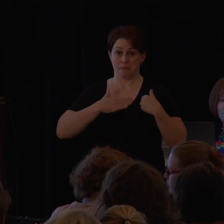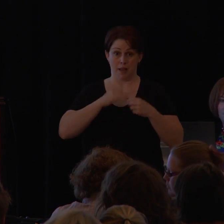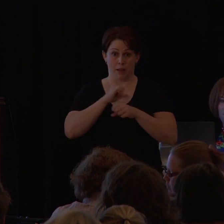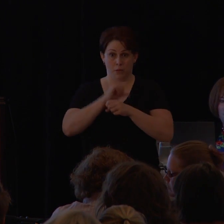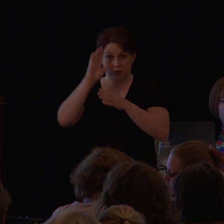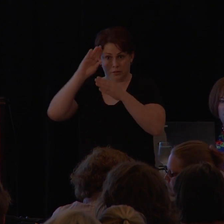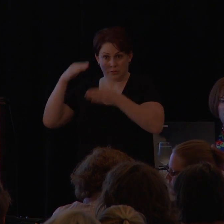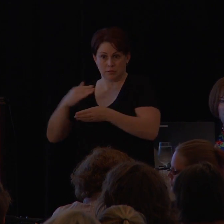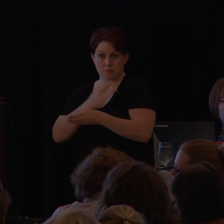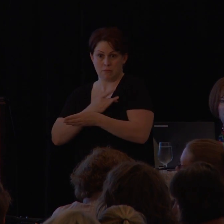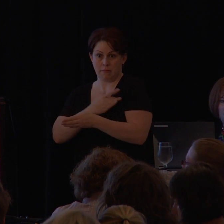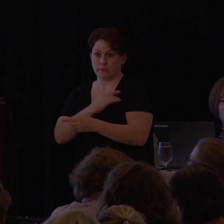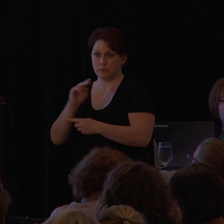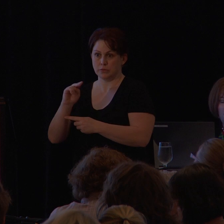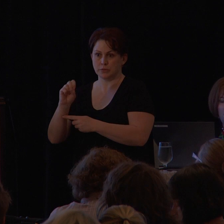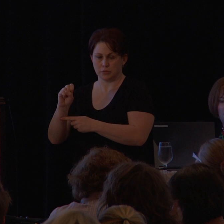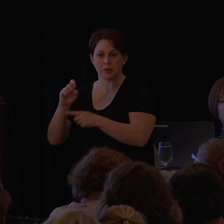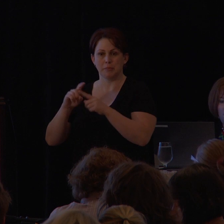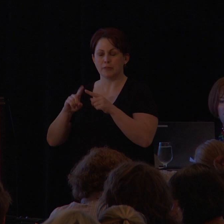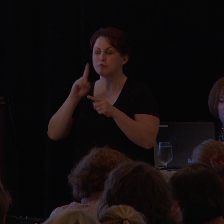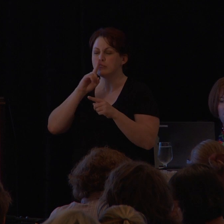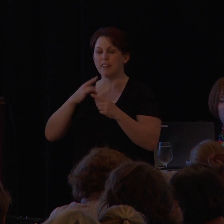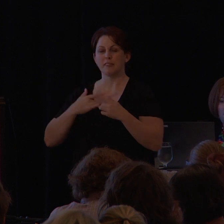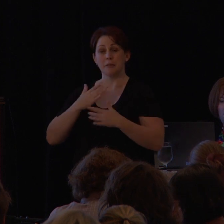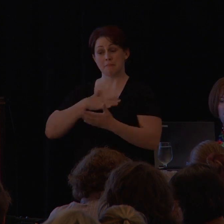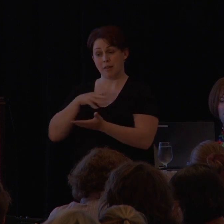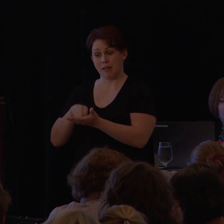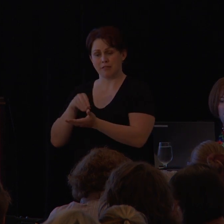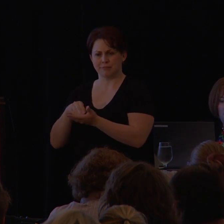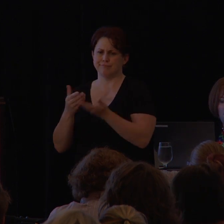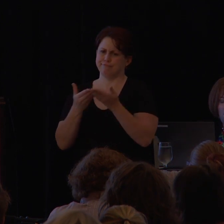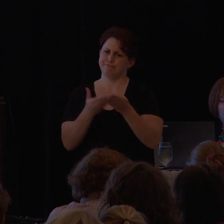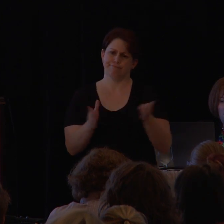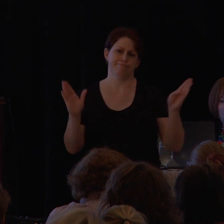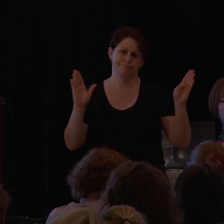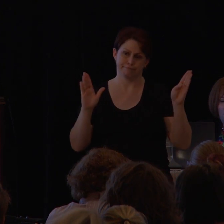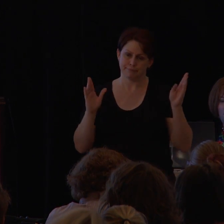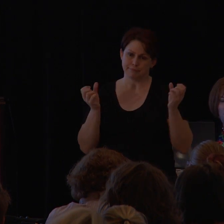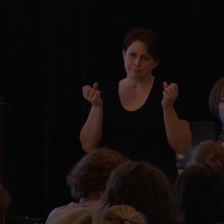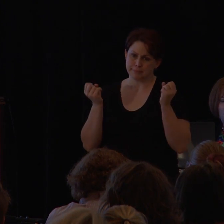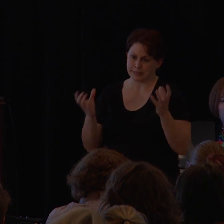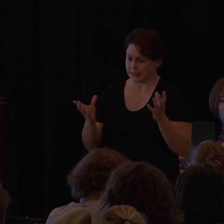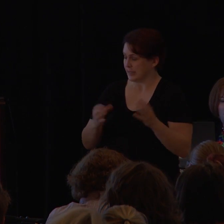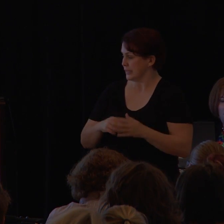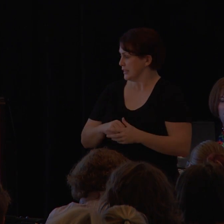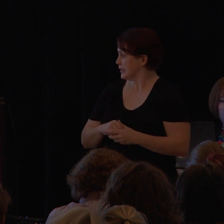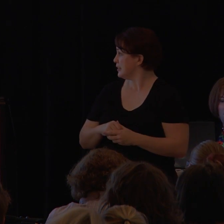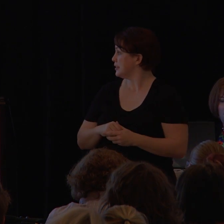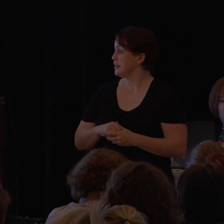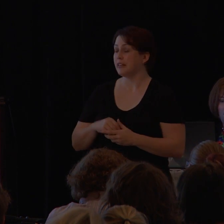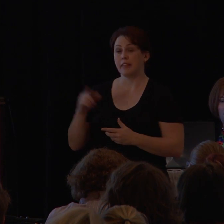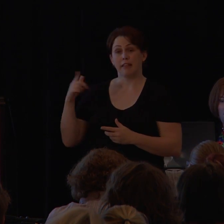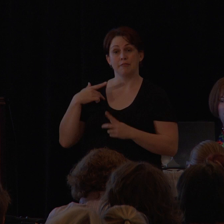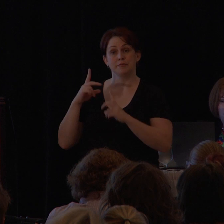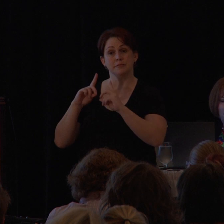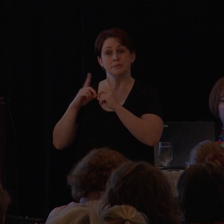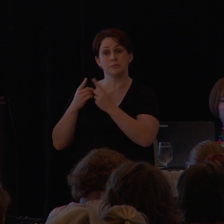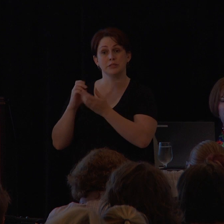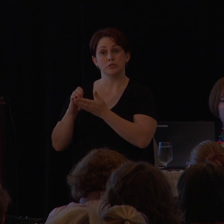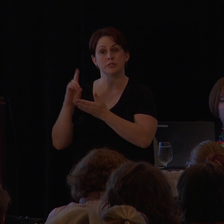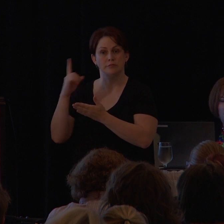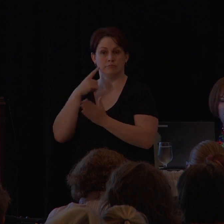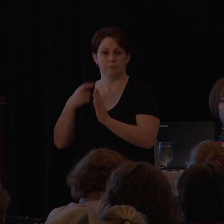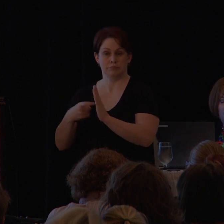I think the principles are more broad than that. And it's recommended the Department of Ed mandate through policy or other means that school